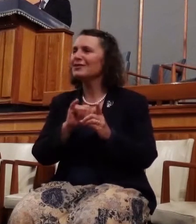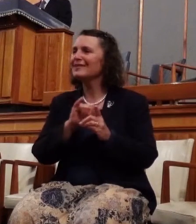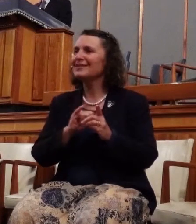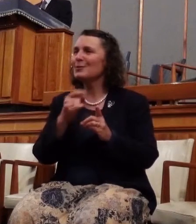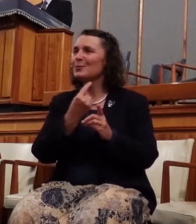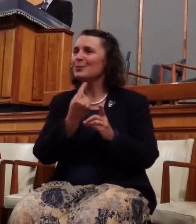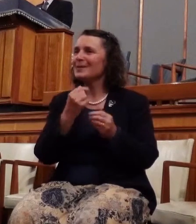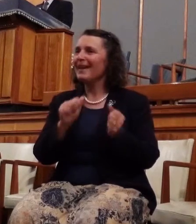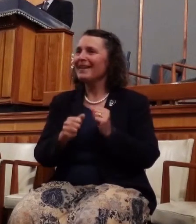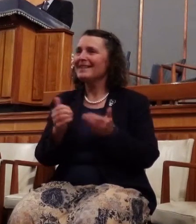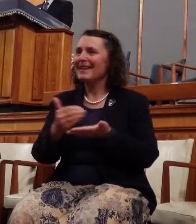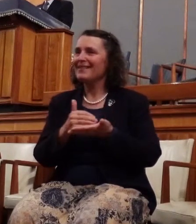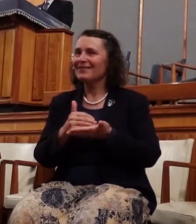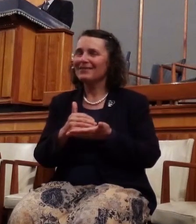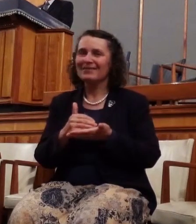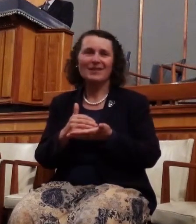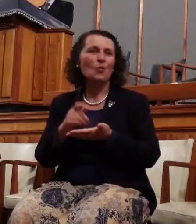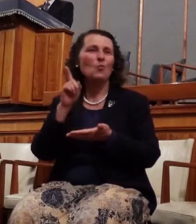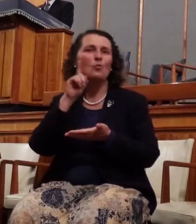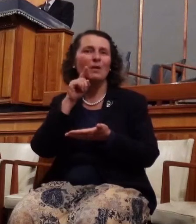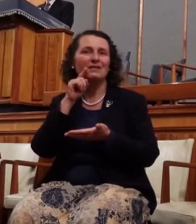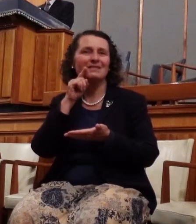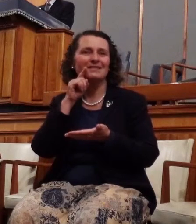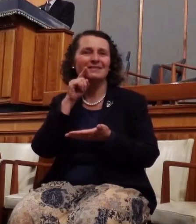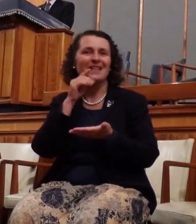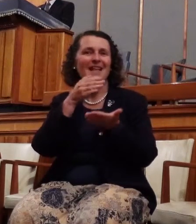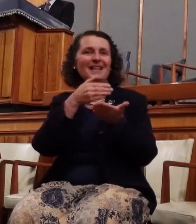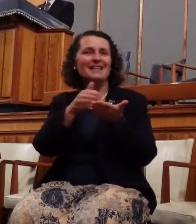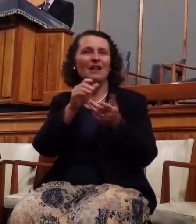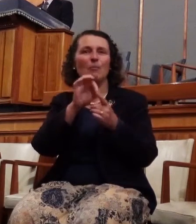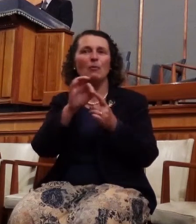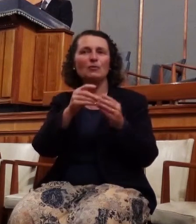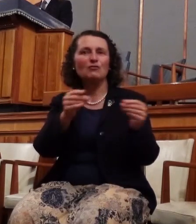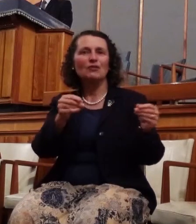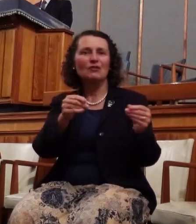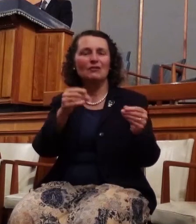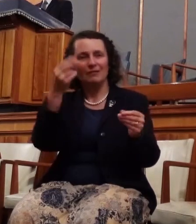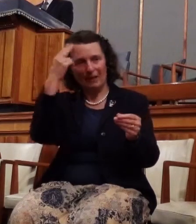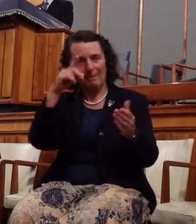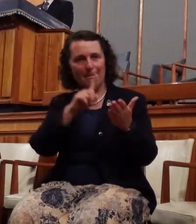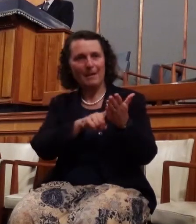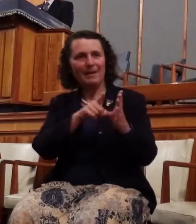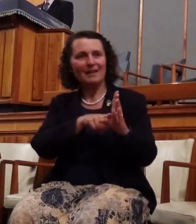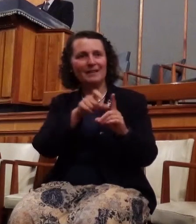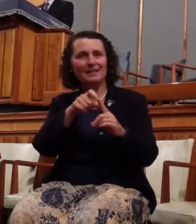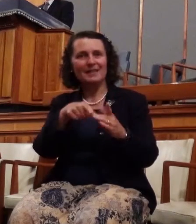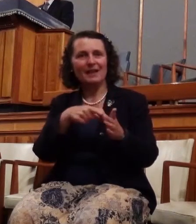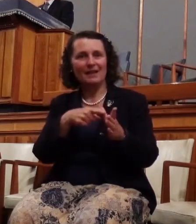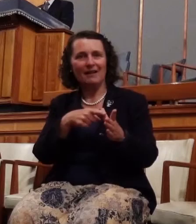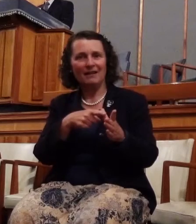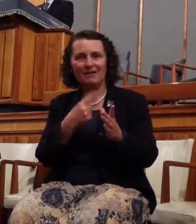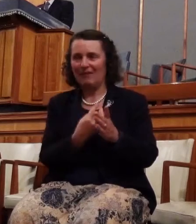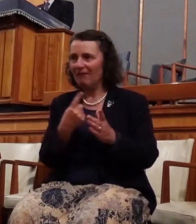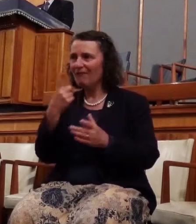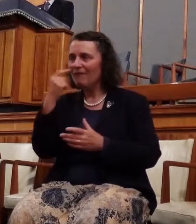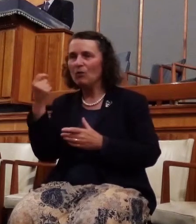that a seller, a purple seller, a trader, a woman, has found the Lord. And the text says, the